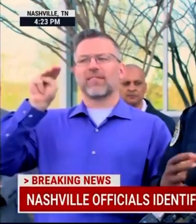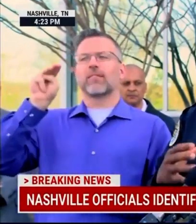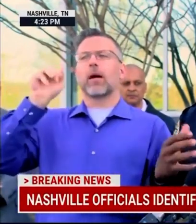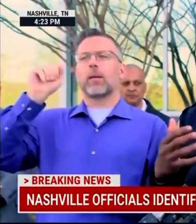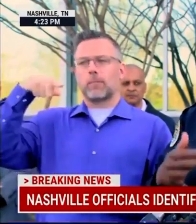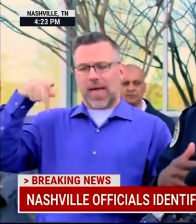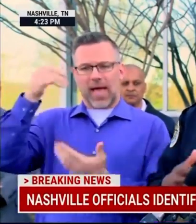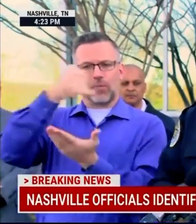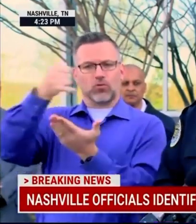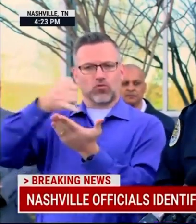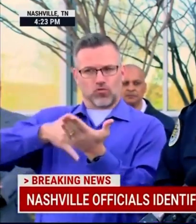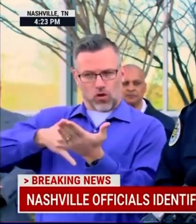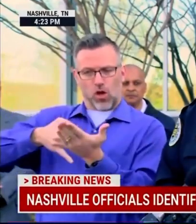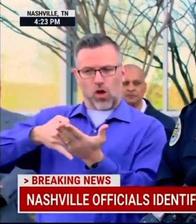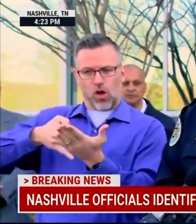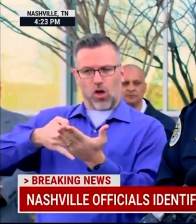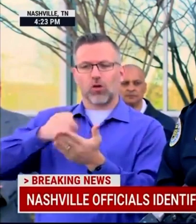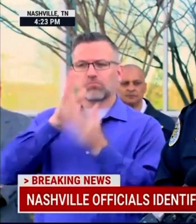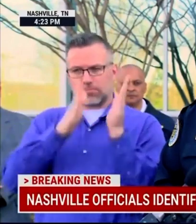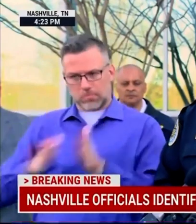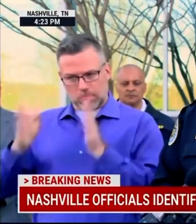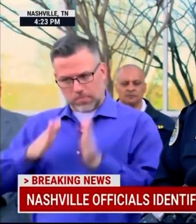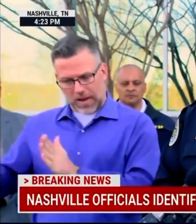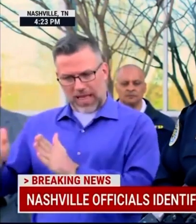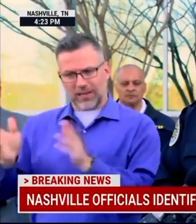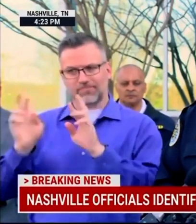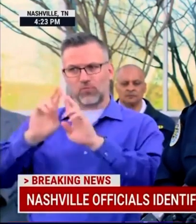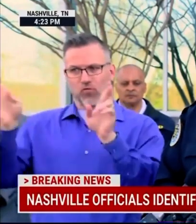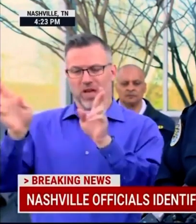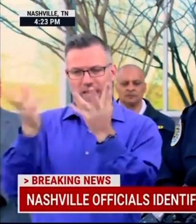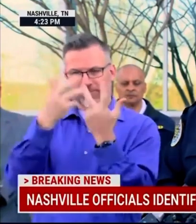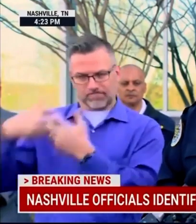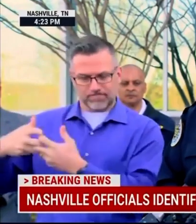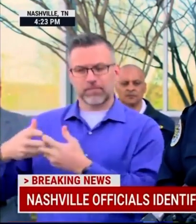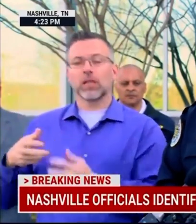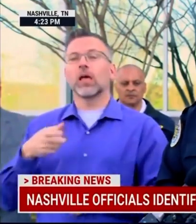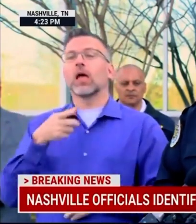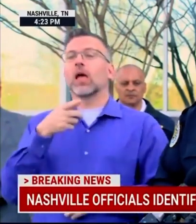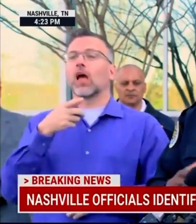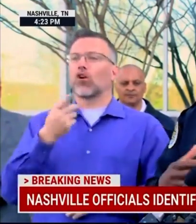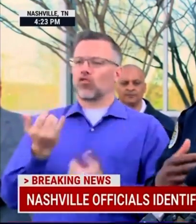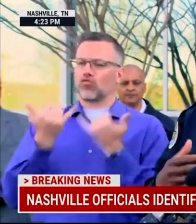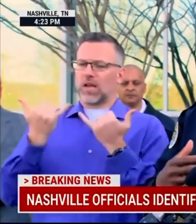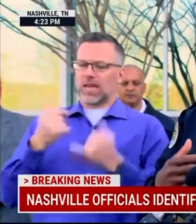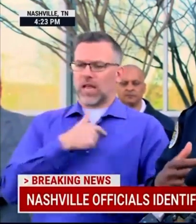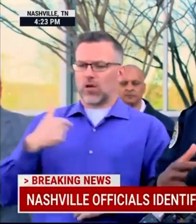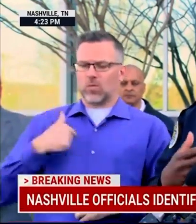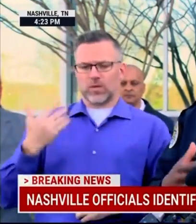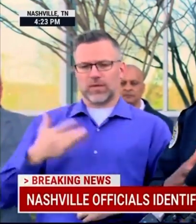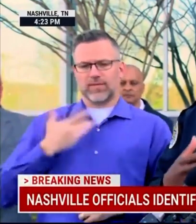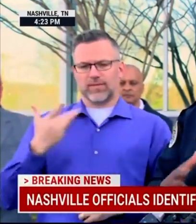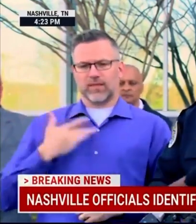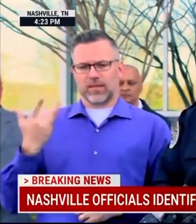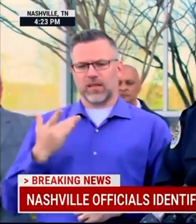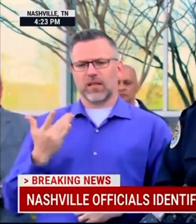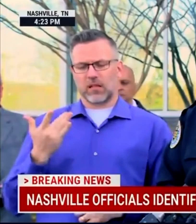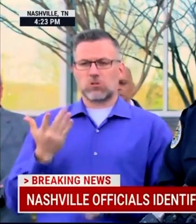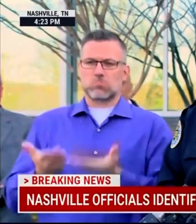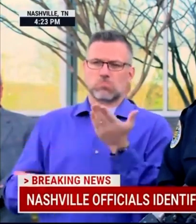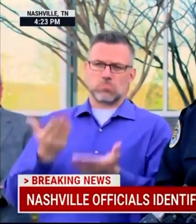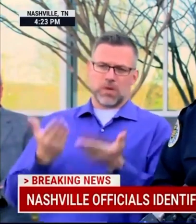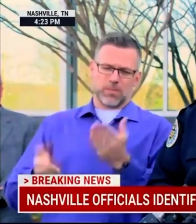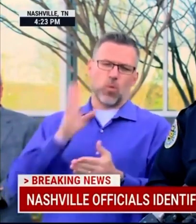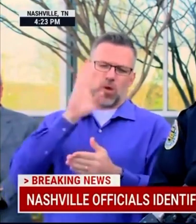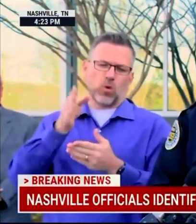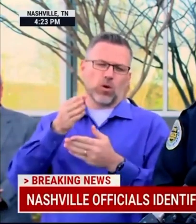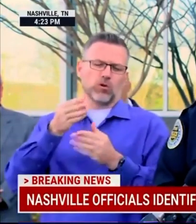drawn out of how this was all going to take place. There's right now a theory of that we may be able to talk